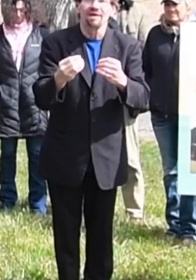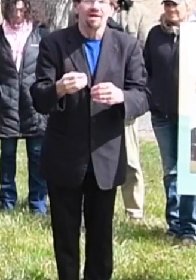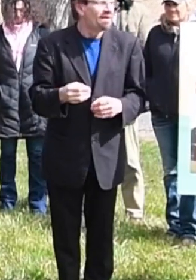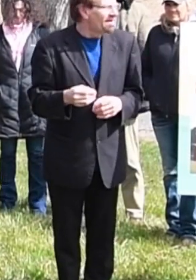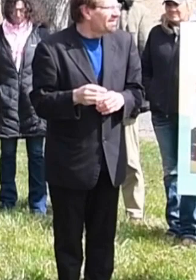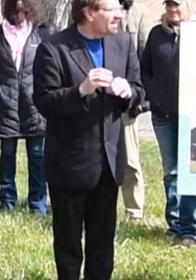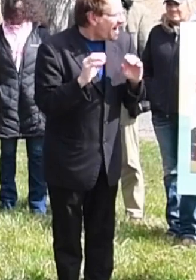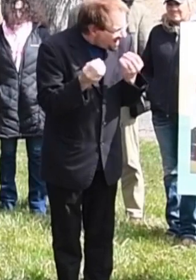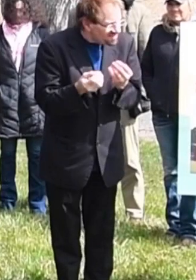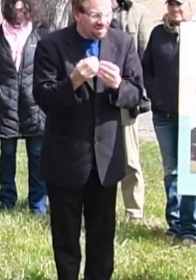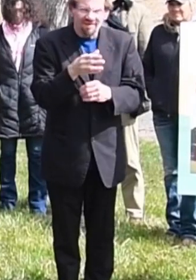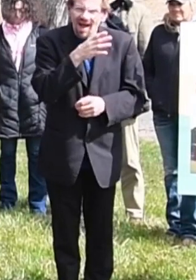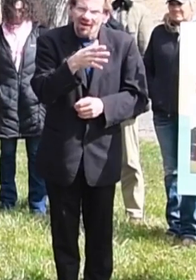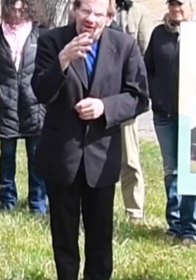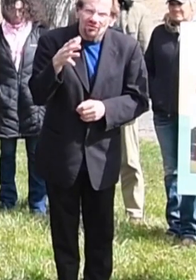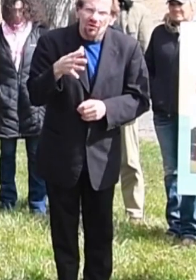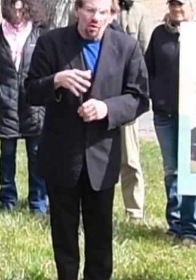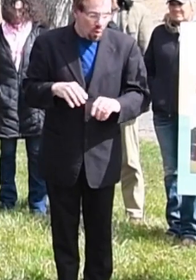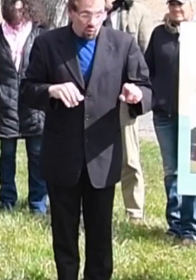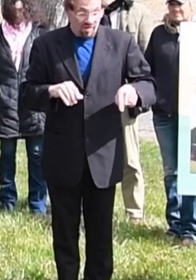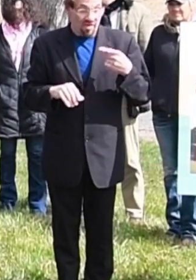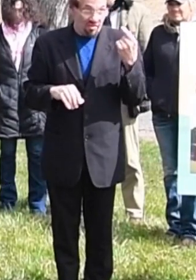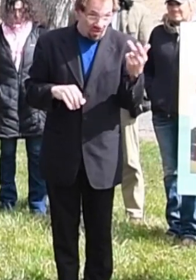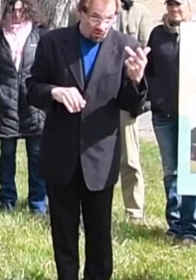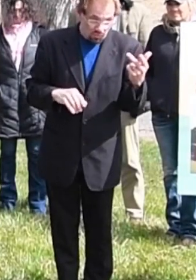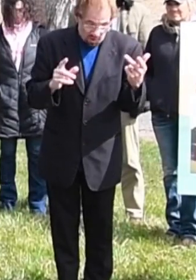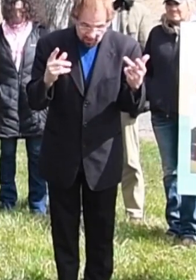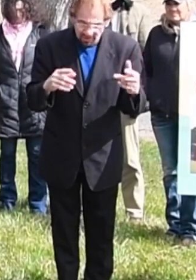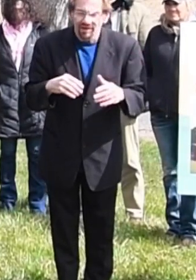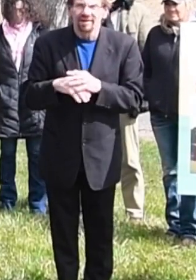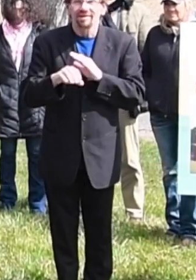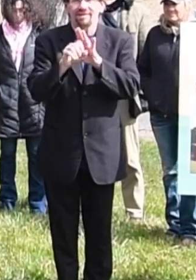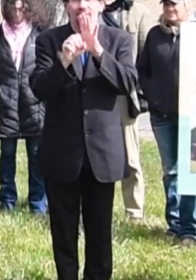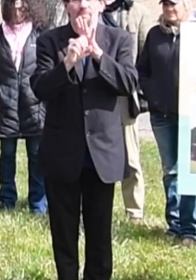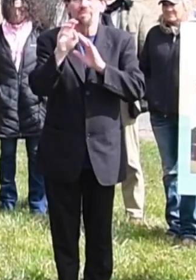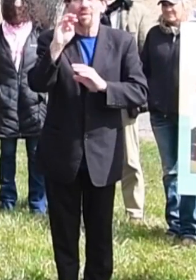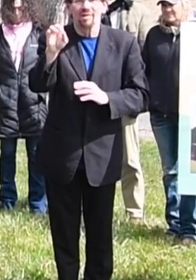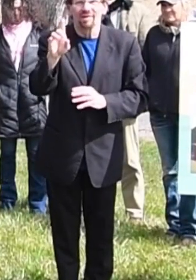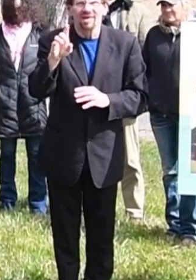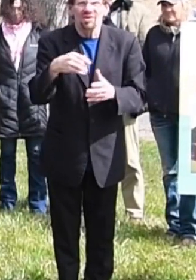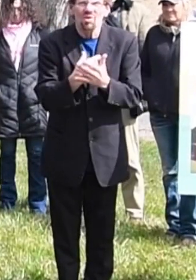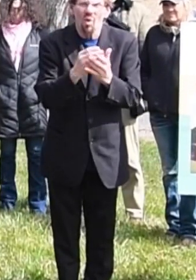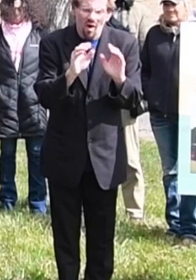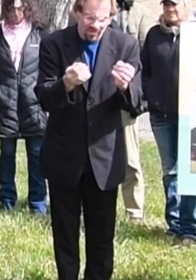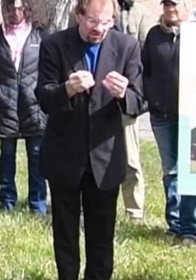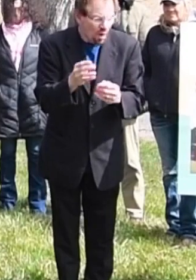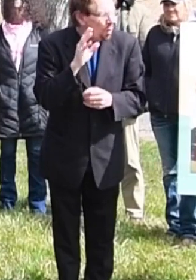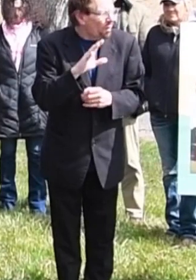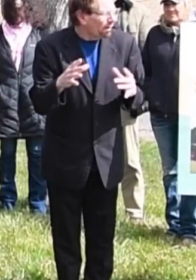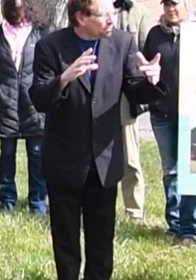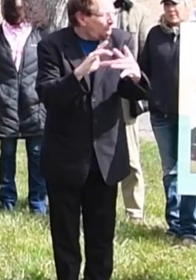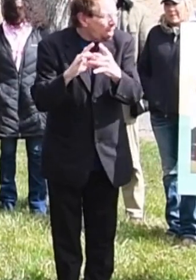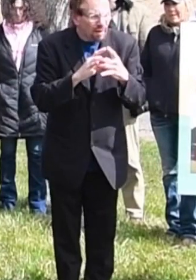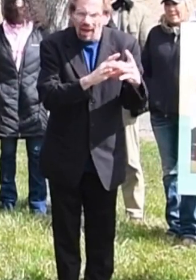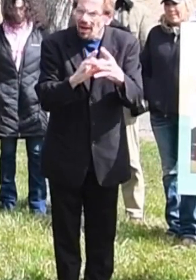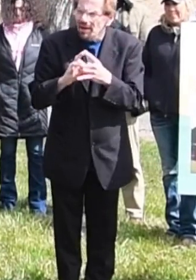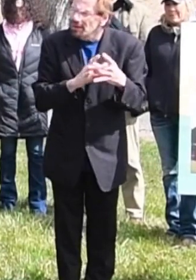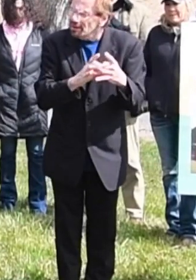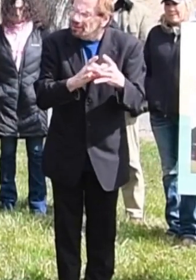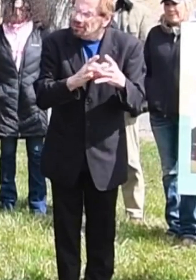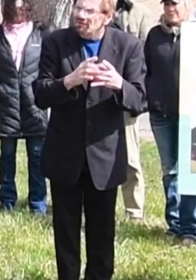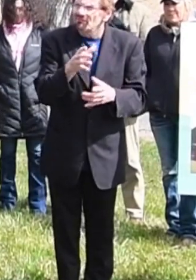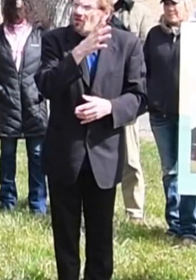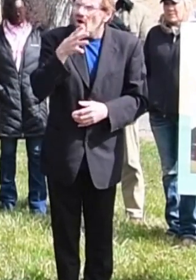of its kind in the state of Maryland. This new office will consolidate the many disparate farm-serving functions in Howard